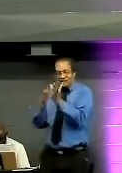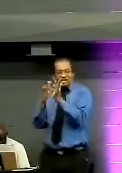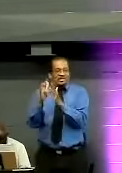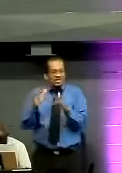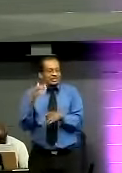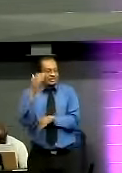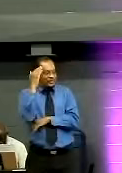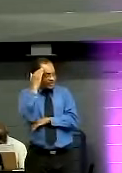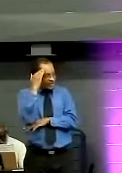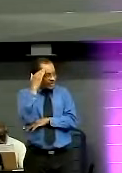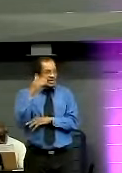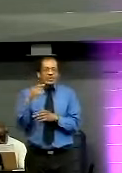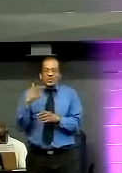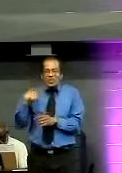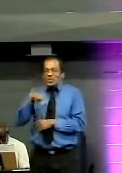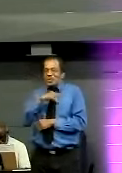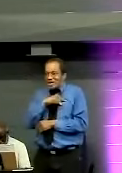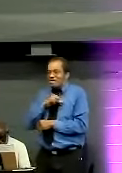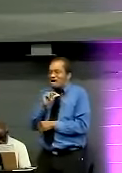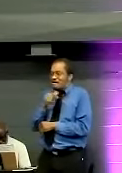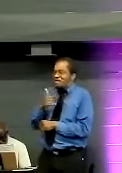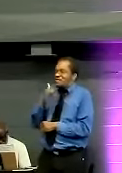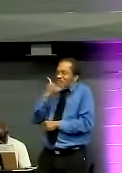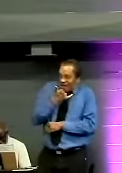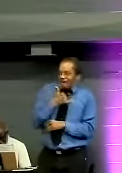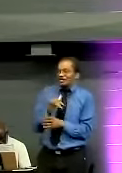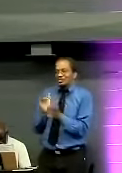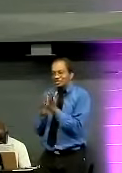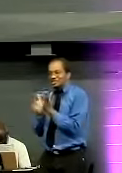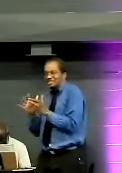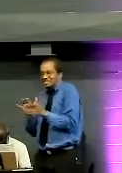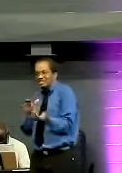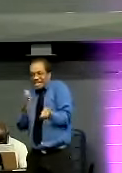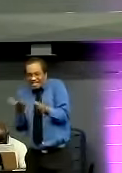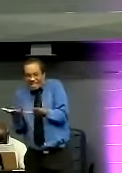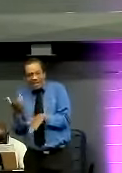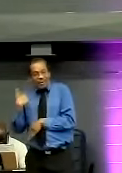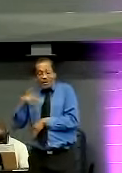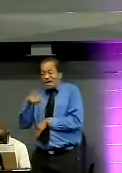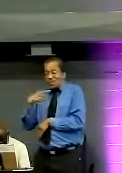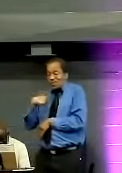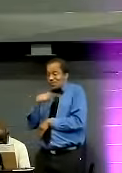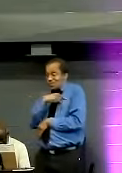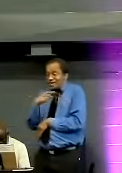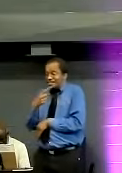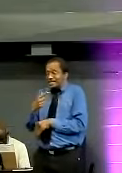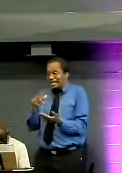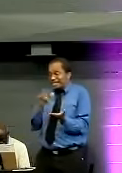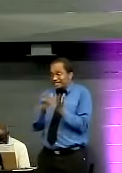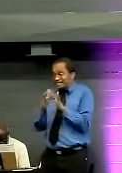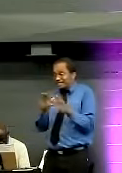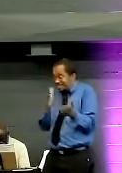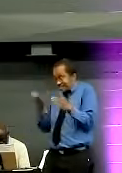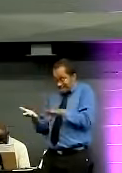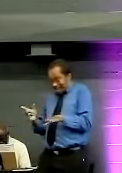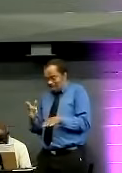fickle and funny acting as them that were around the cross. And he died not. See, if we say Jesus died for our sins, we can't think that he